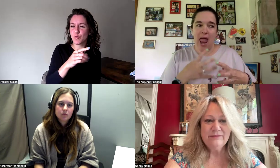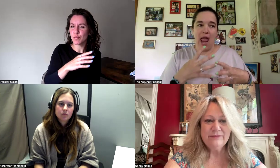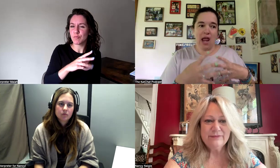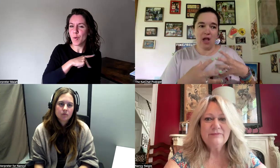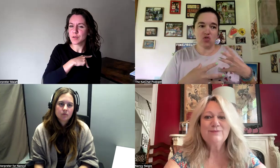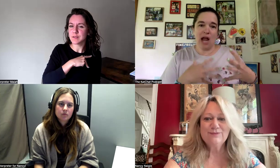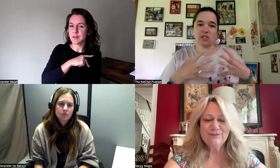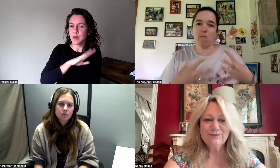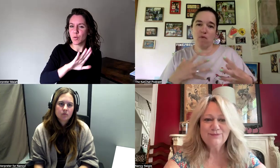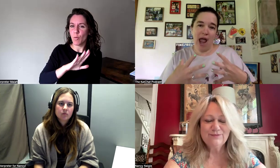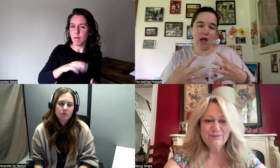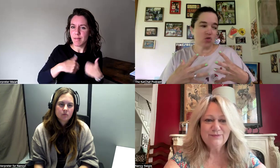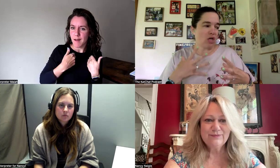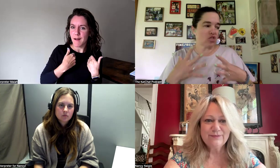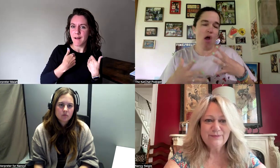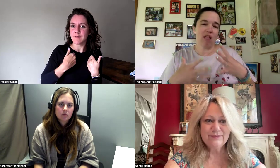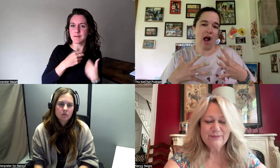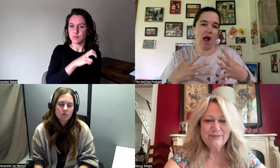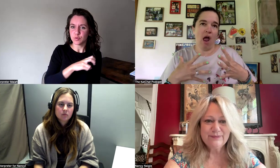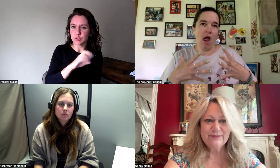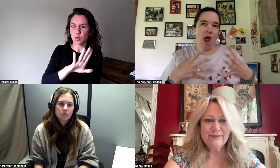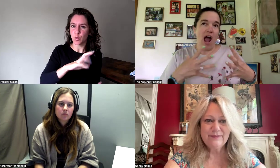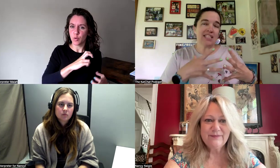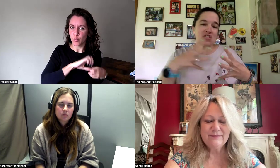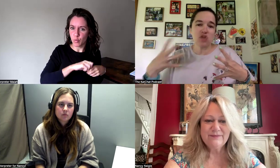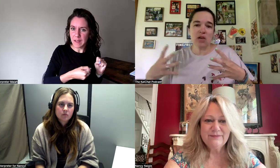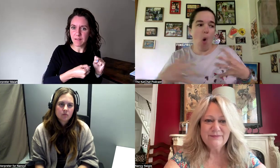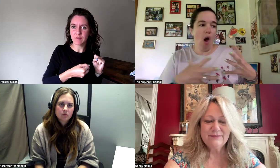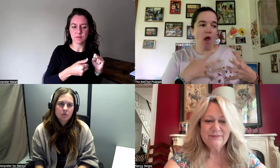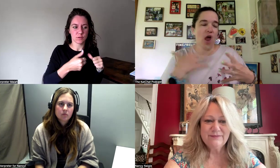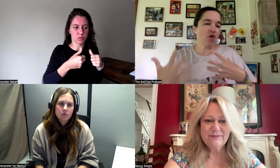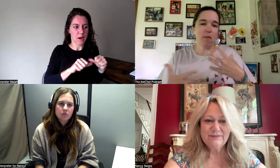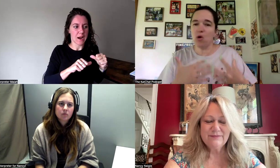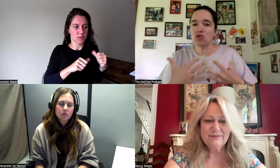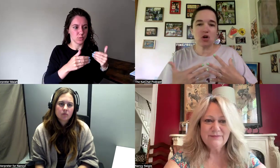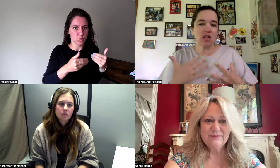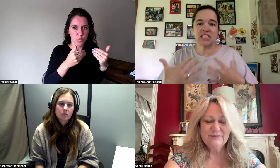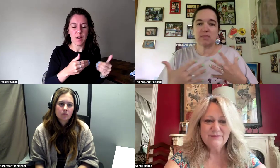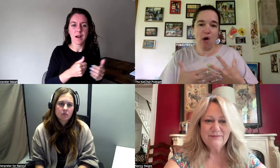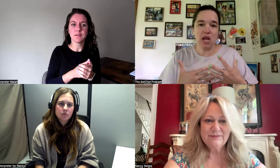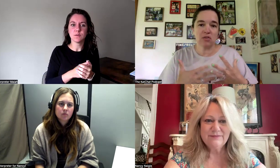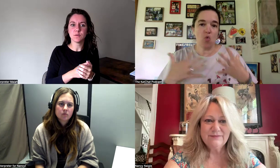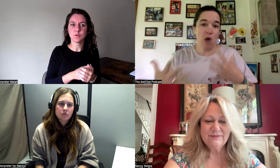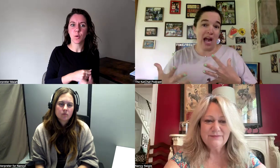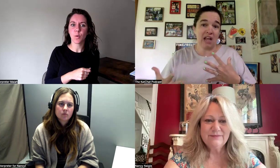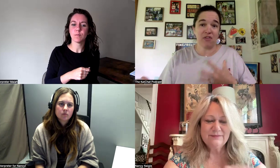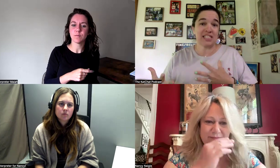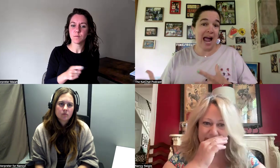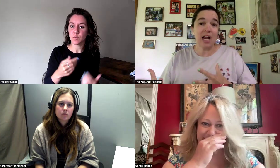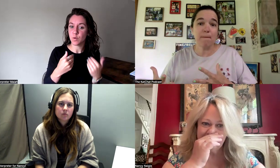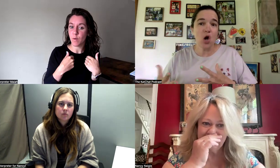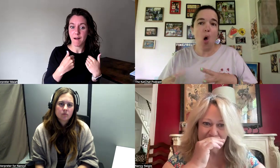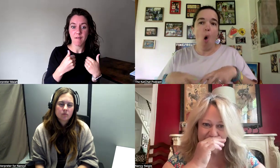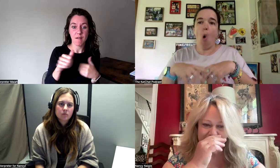grief and trying to move on. Don't you do like a addition or another personal experience writing for